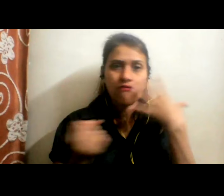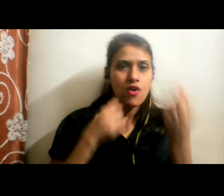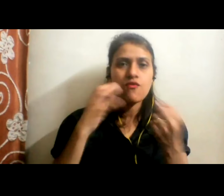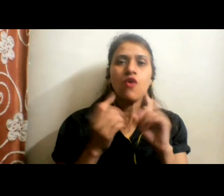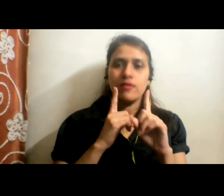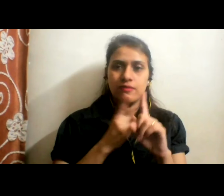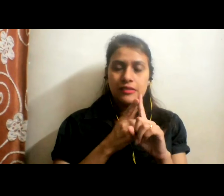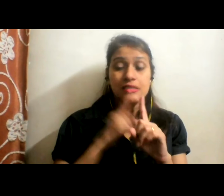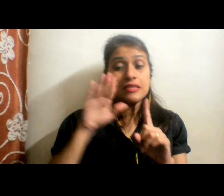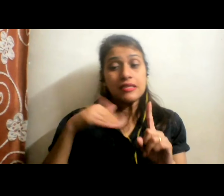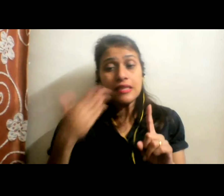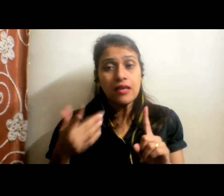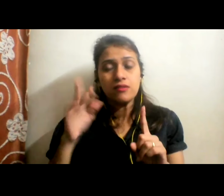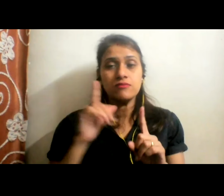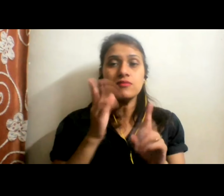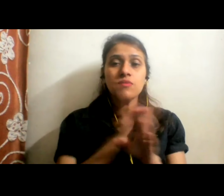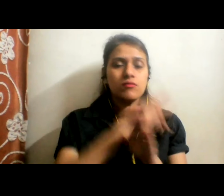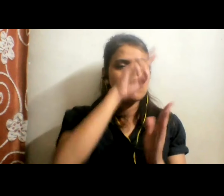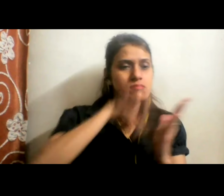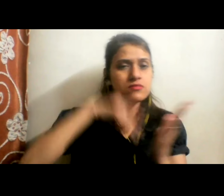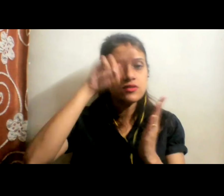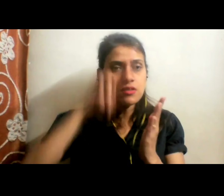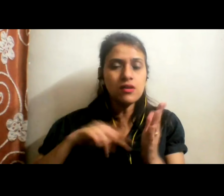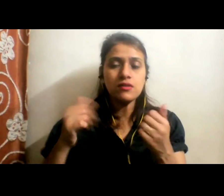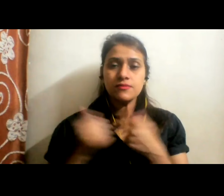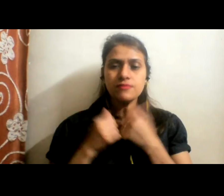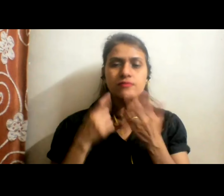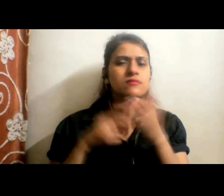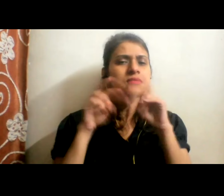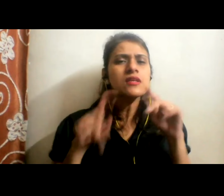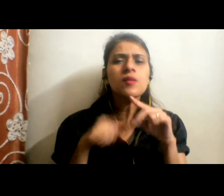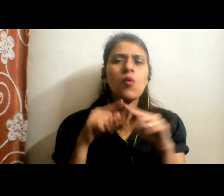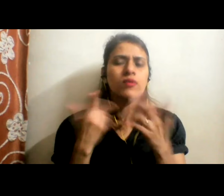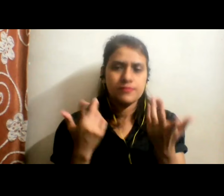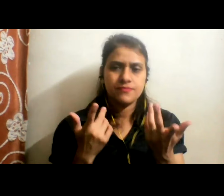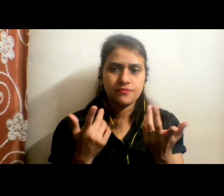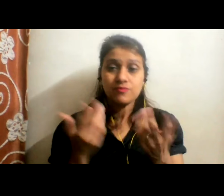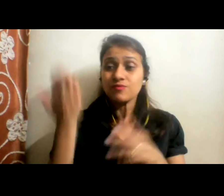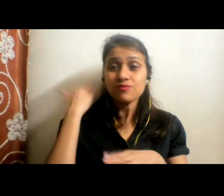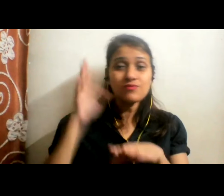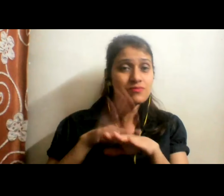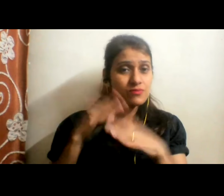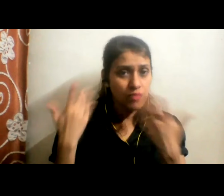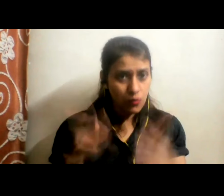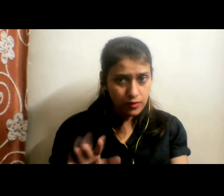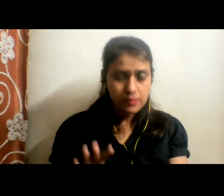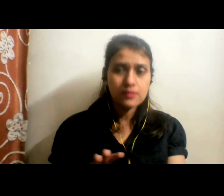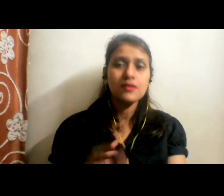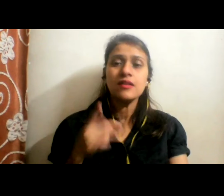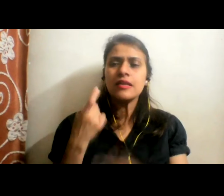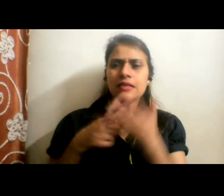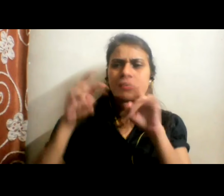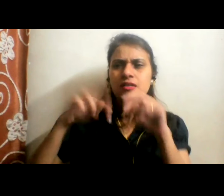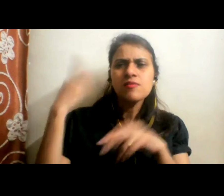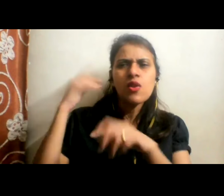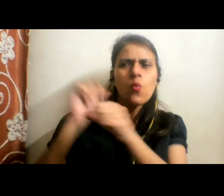very important that you review all your literature, read about what you are researching, okay? What has been done, how other researchers have actually